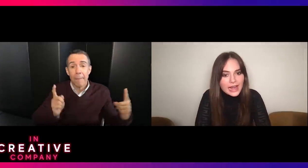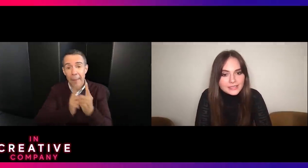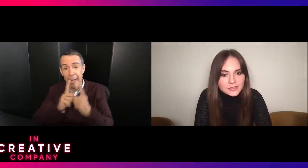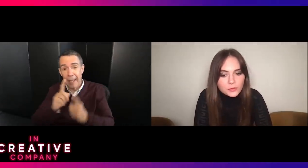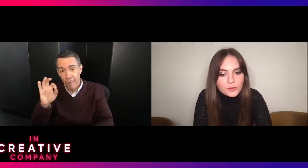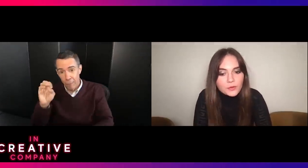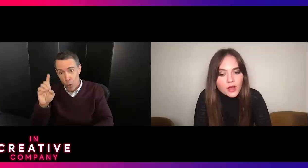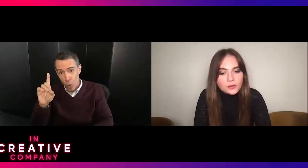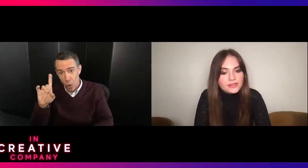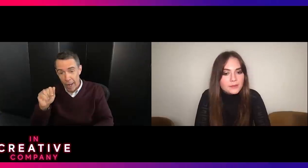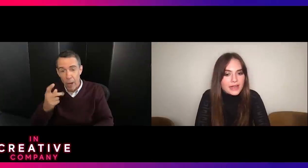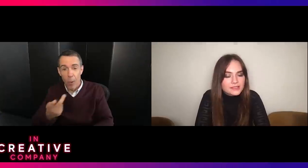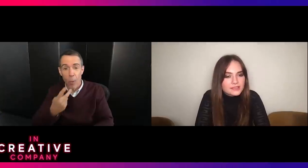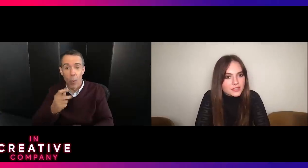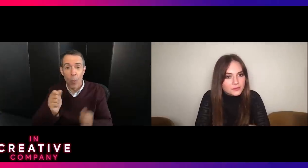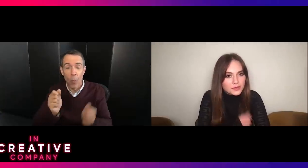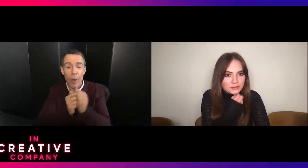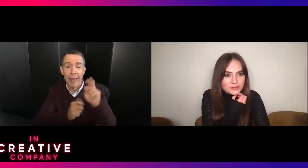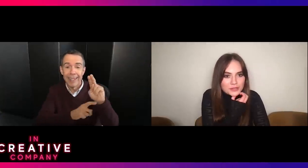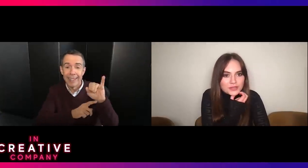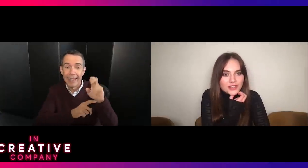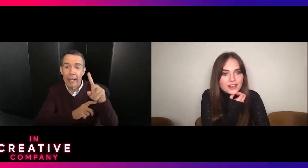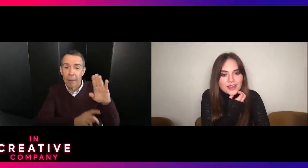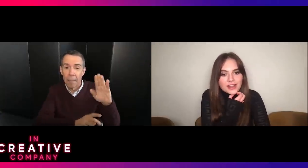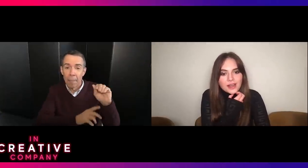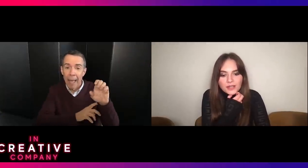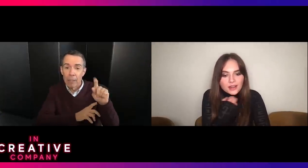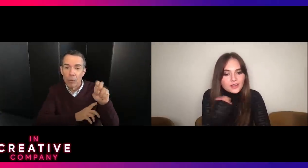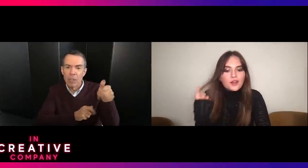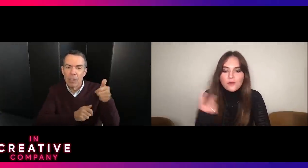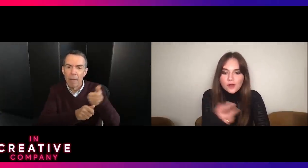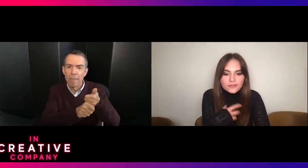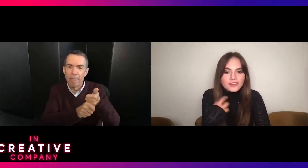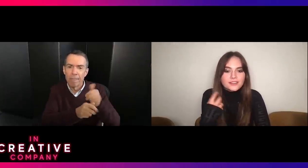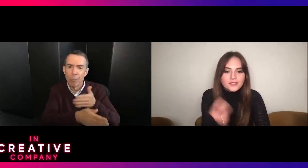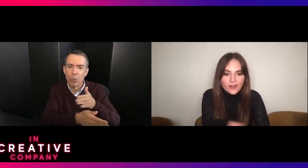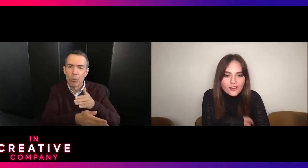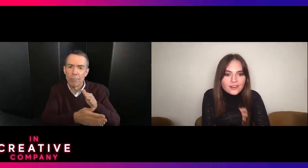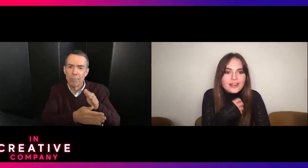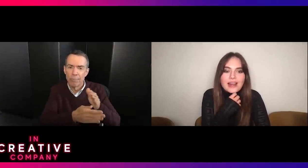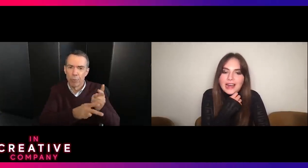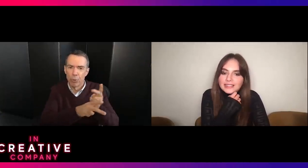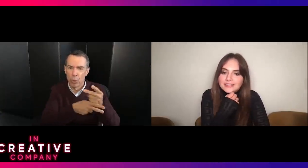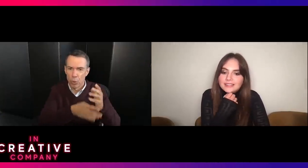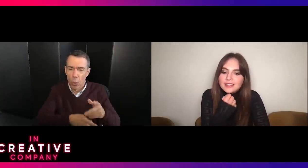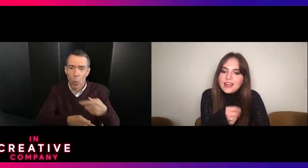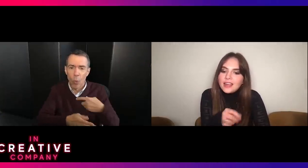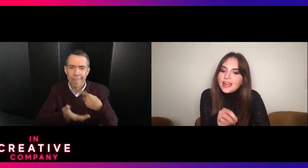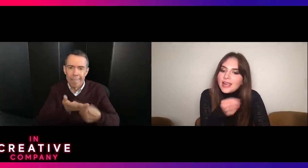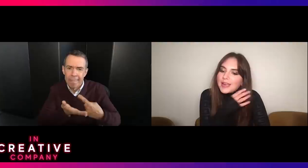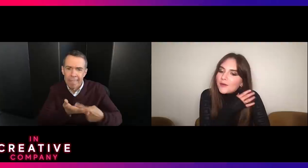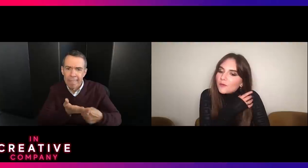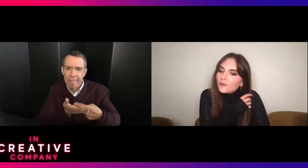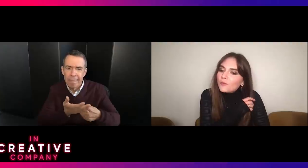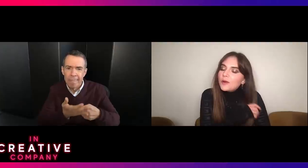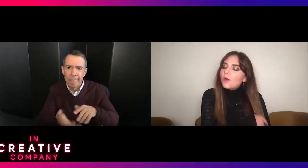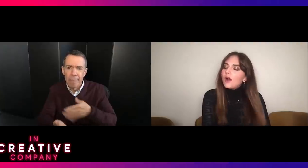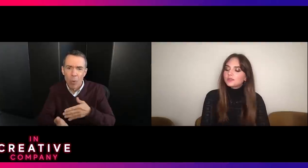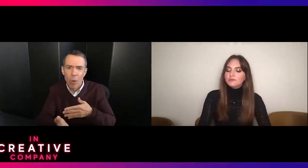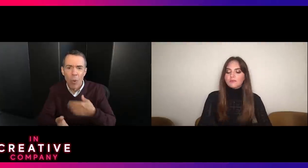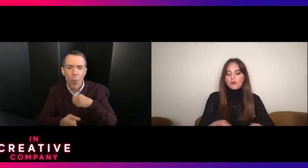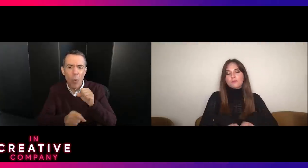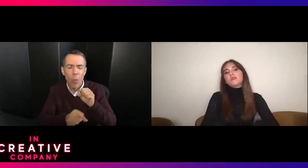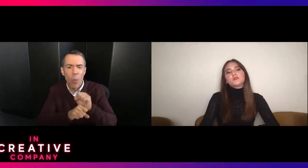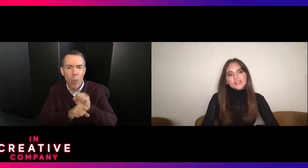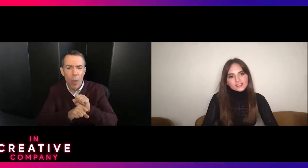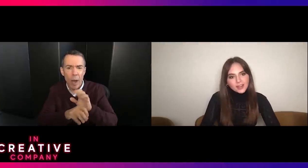Ferdia and we would work with Nick Baxter, the music producer. We kind of go over the song and we